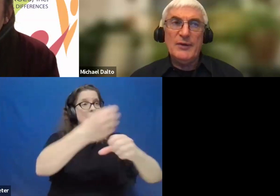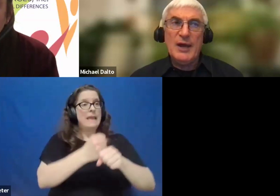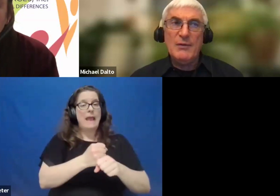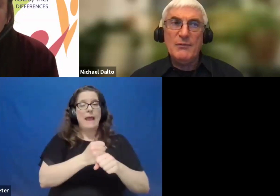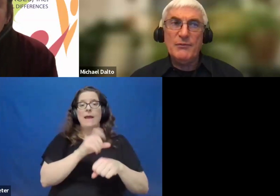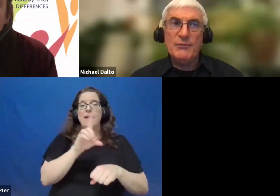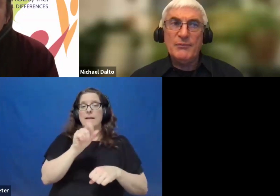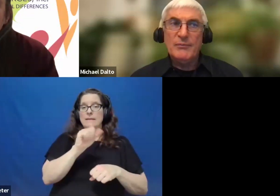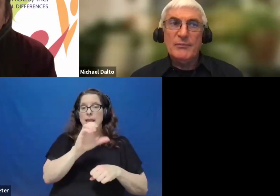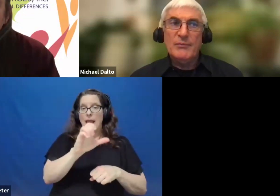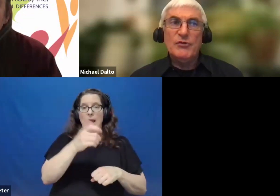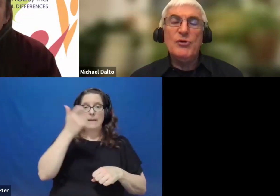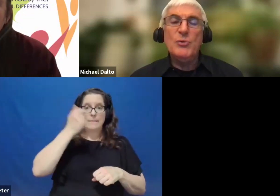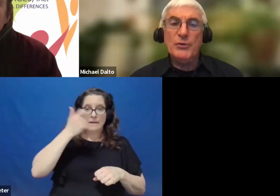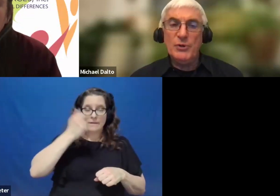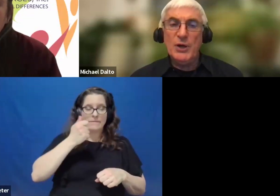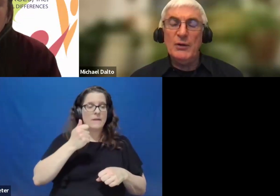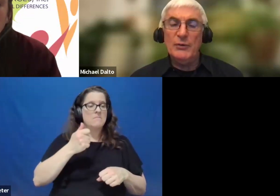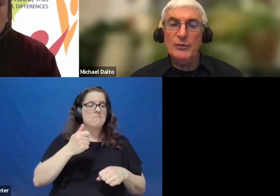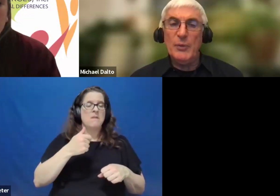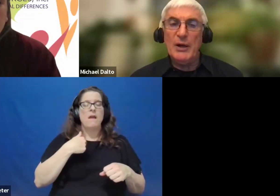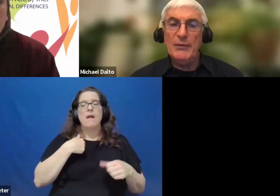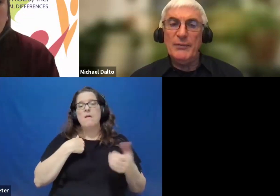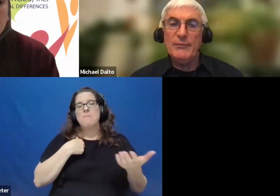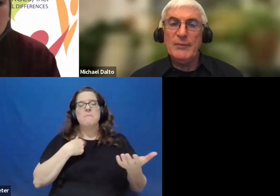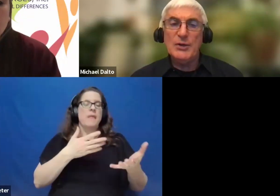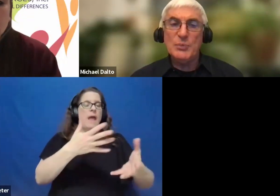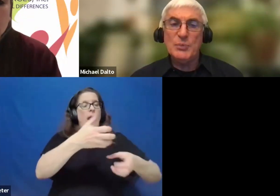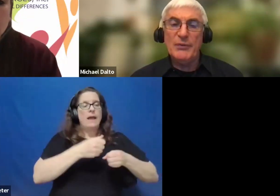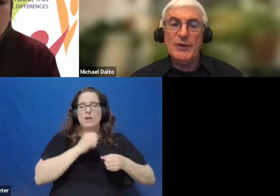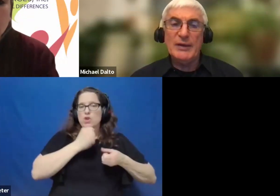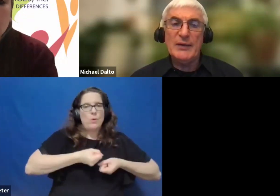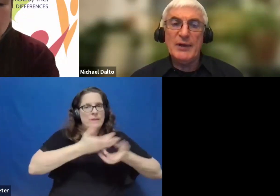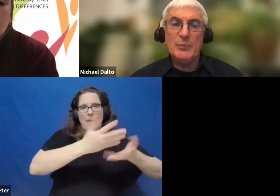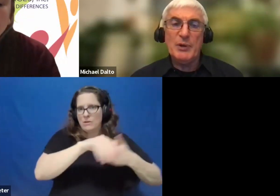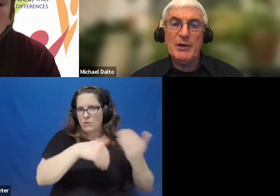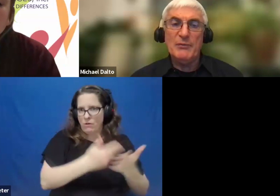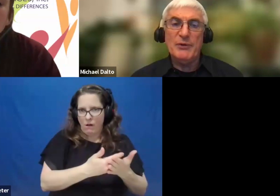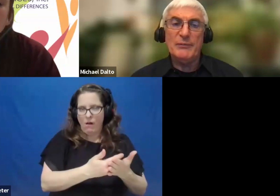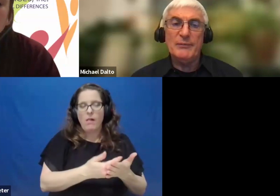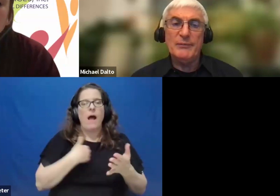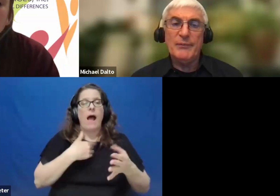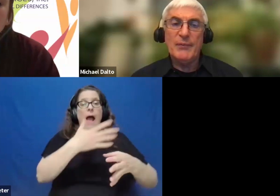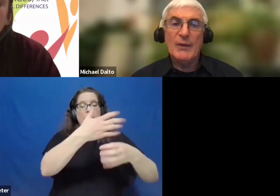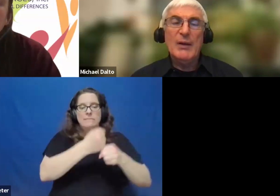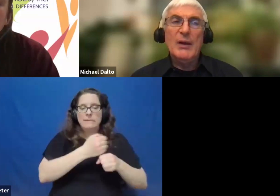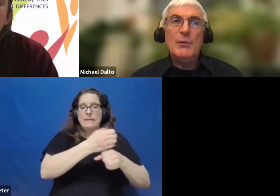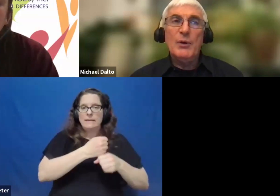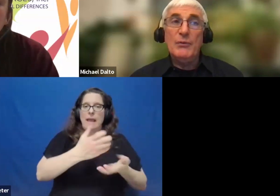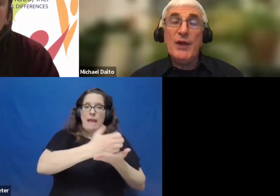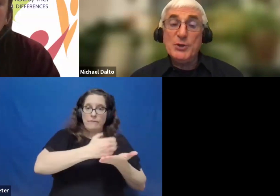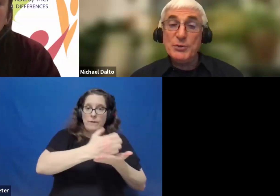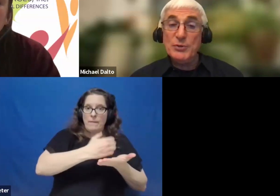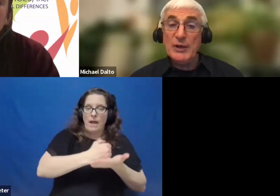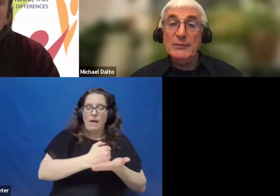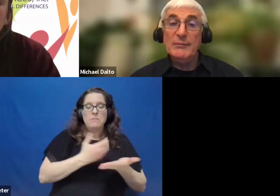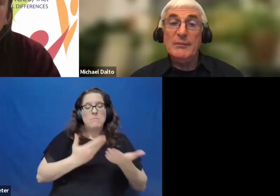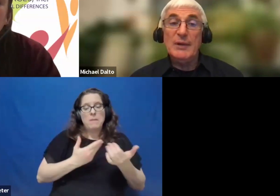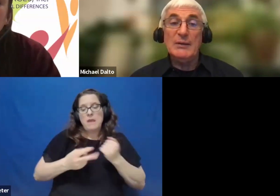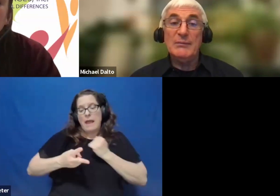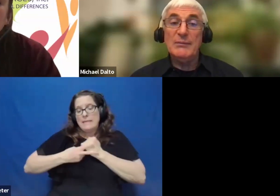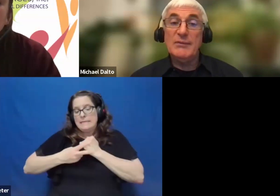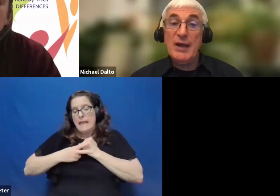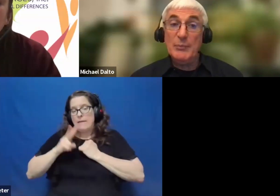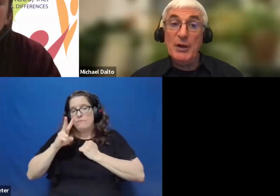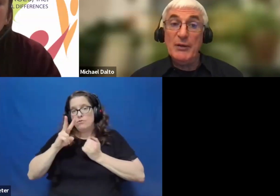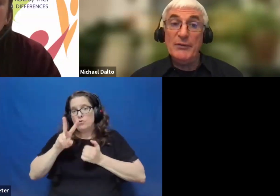they save $200 a month, each month they get that benefit. Well, eventually